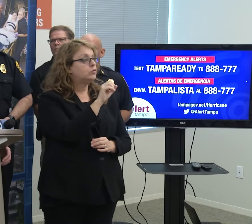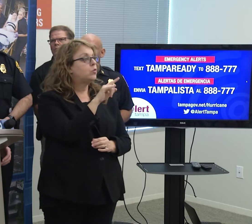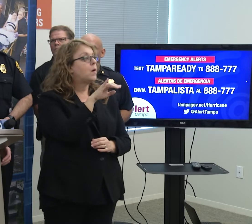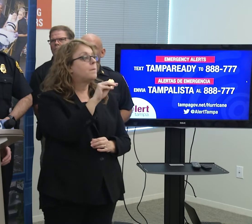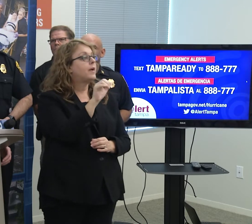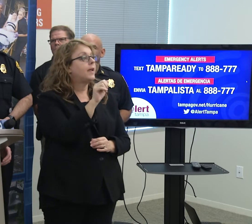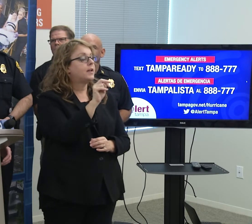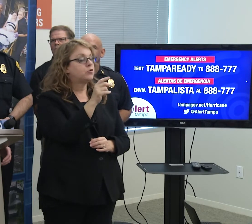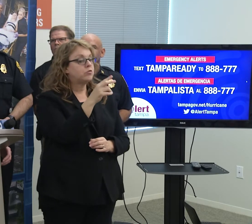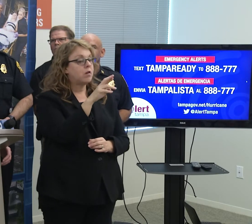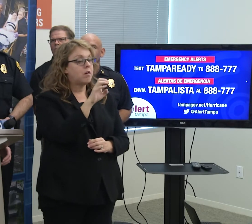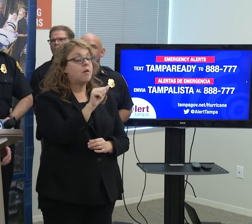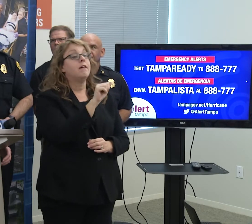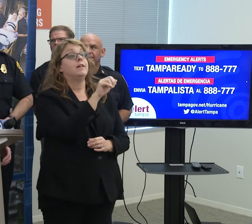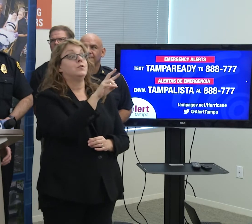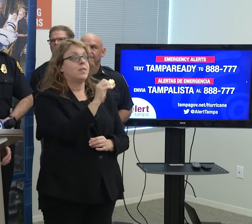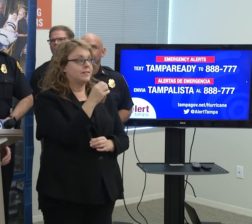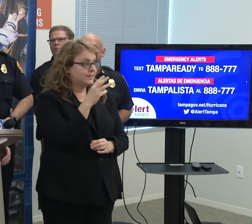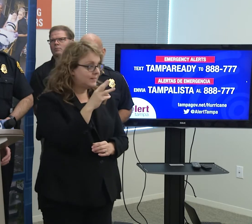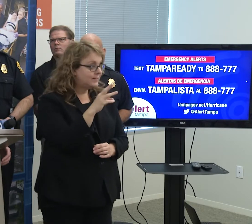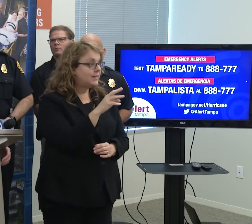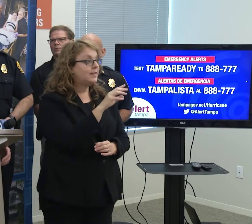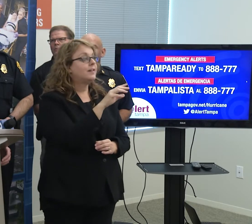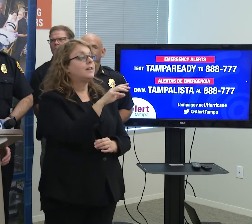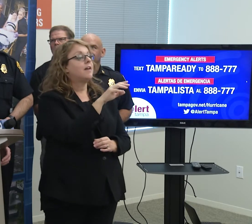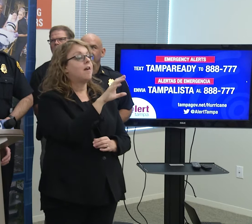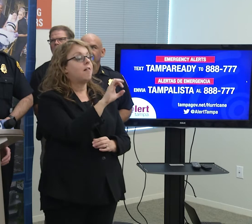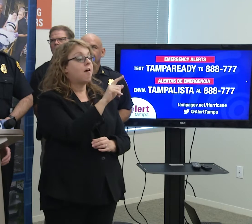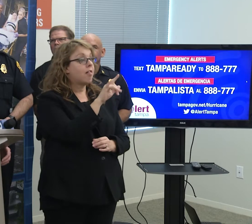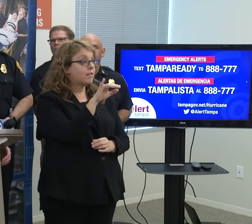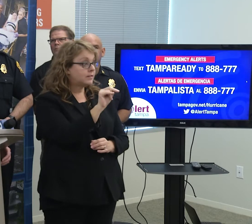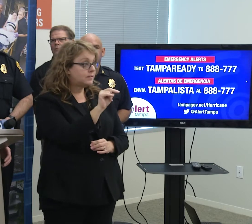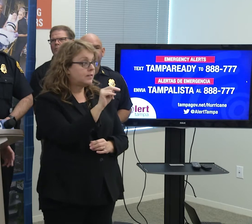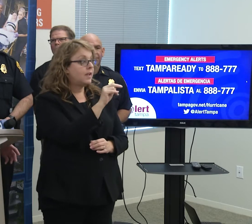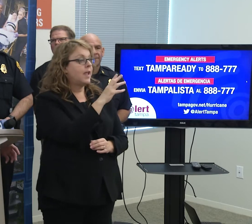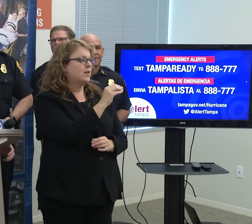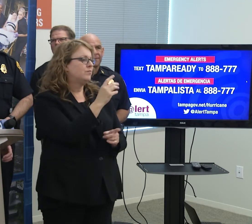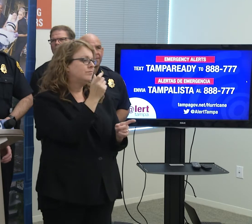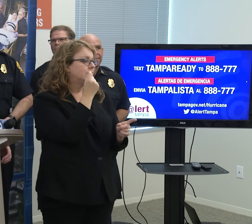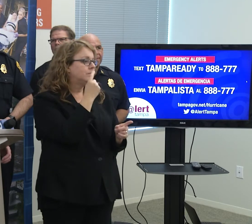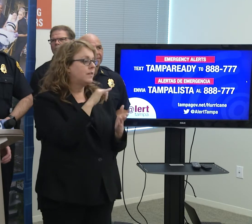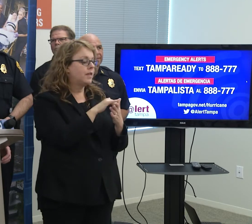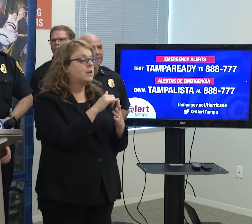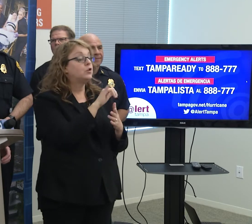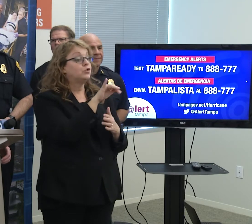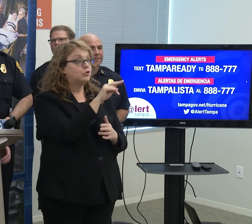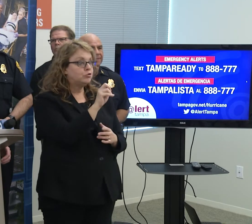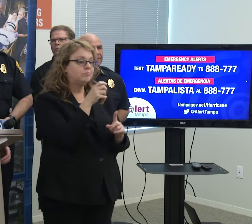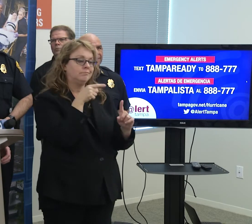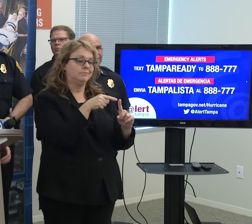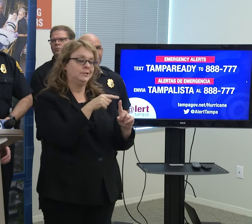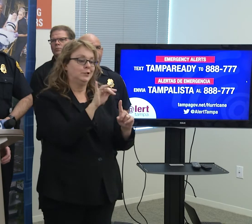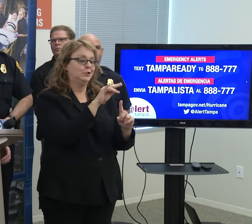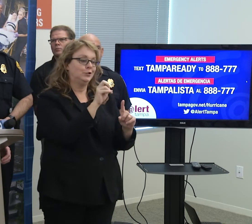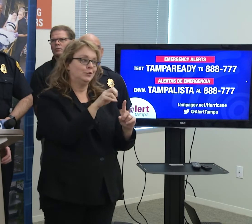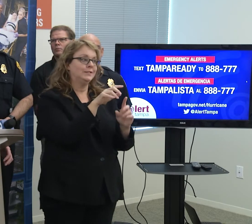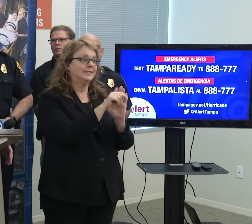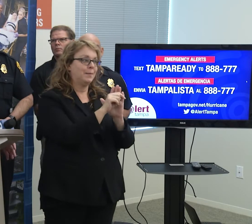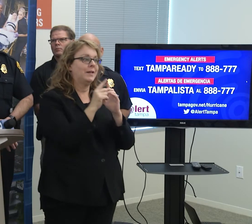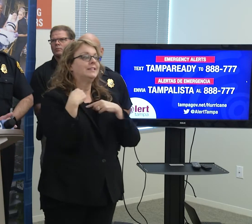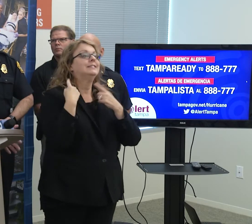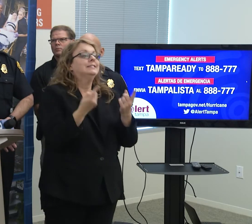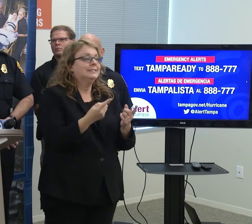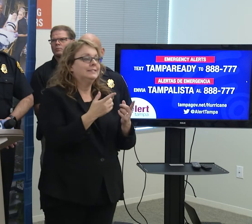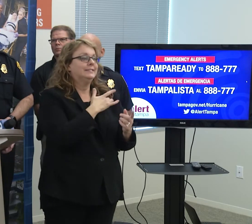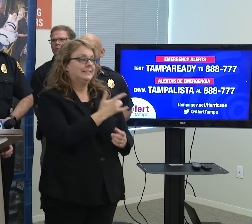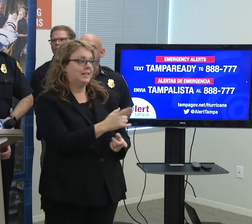Andrea, June of 2016 Tropical Storm Colin. And you get my drift there. June for the Tampa Bay area